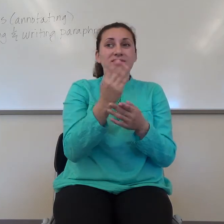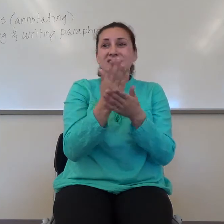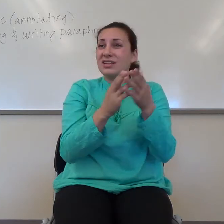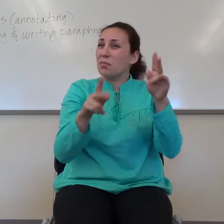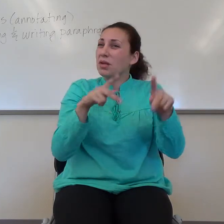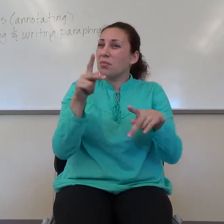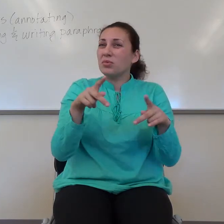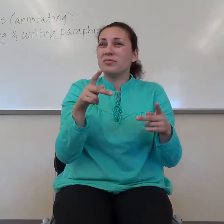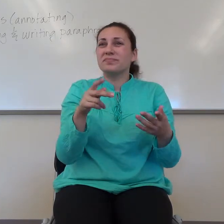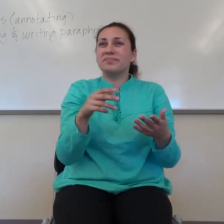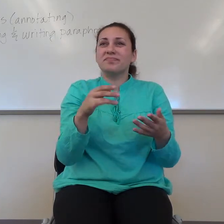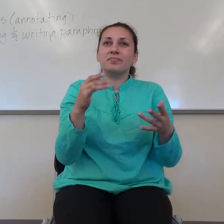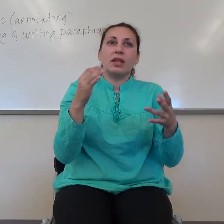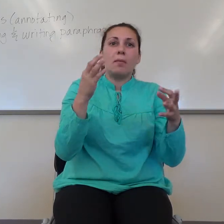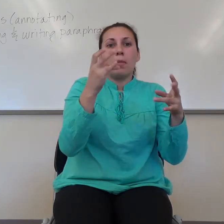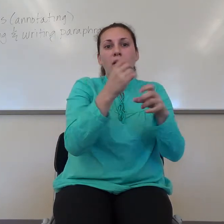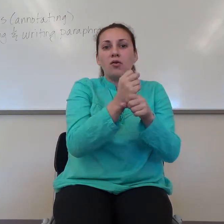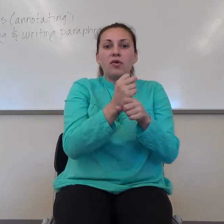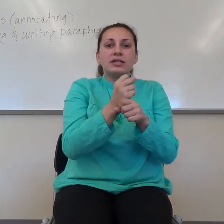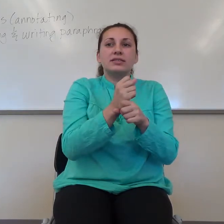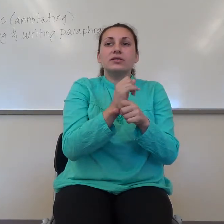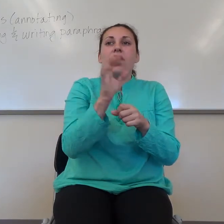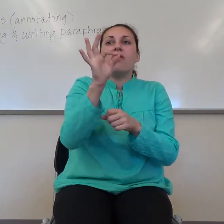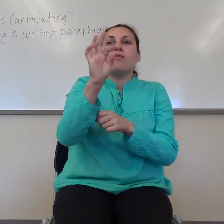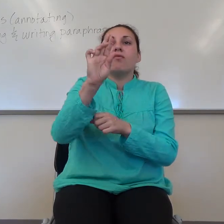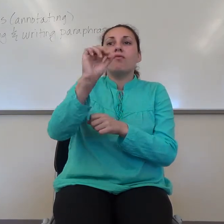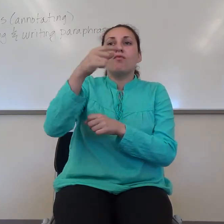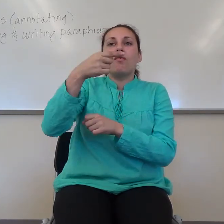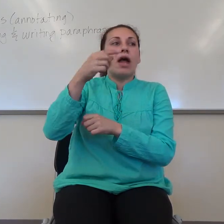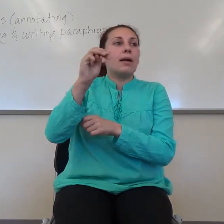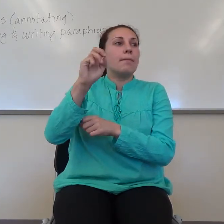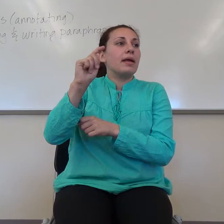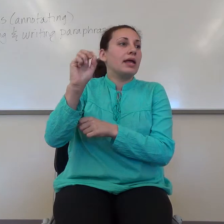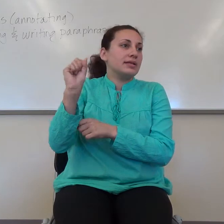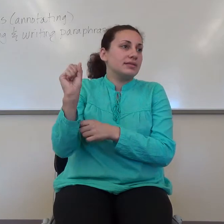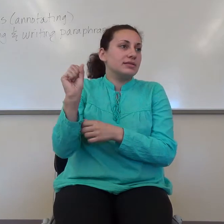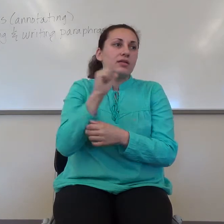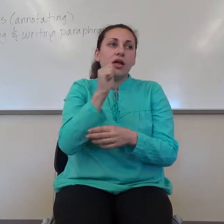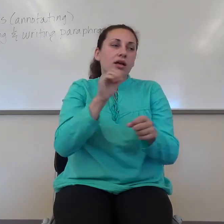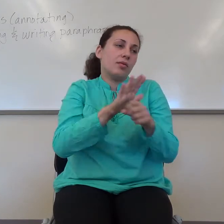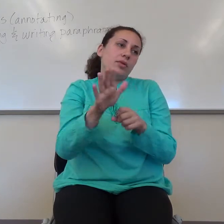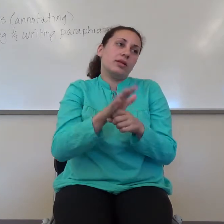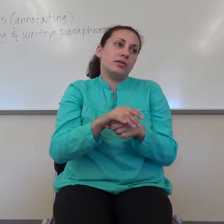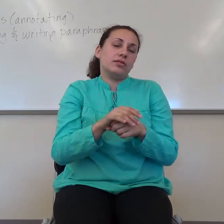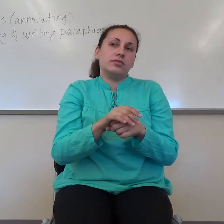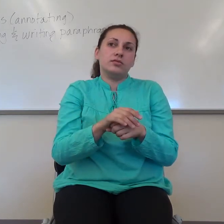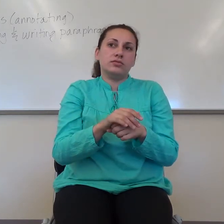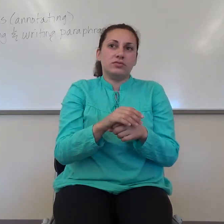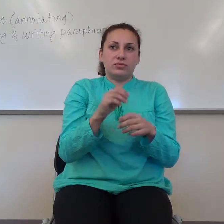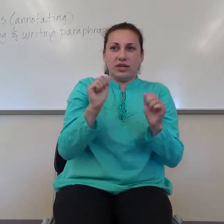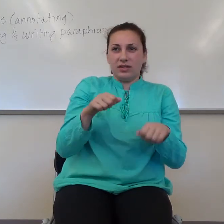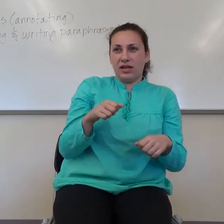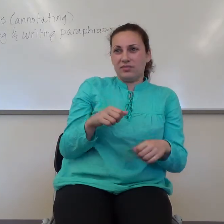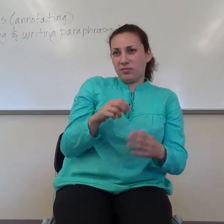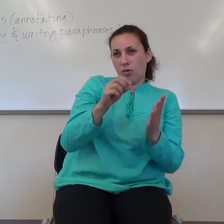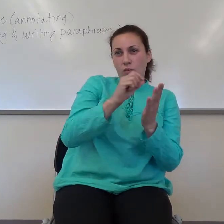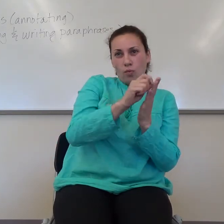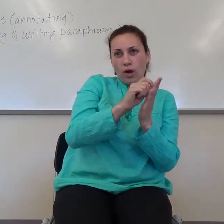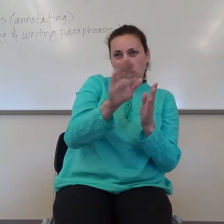writing paraphrases that are just fragments. So then I can just say fragment, this isn't a complete sentence. That's why I start out with